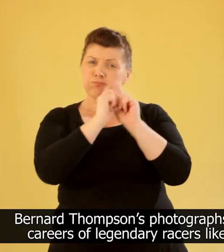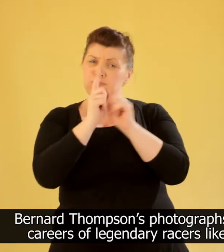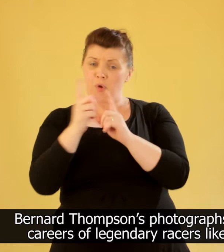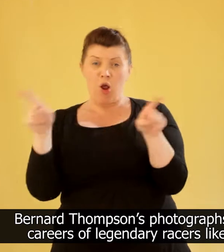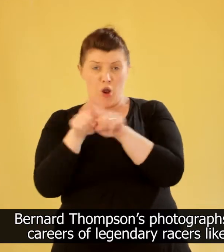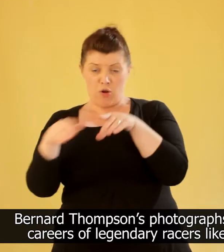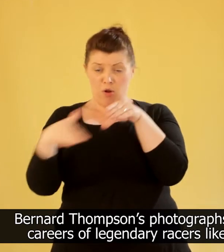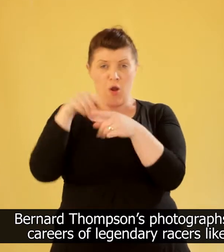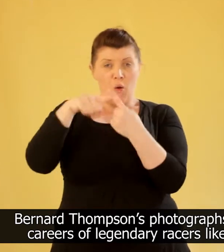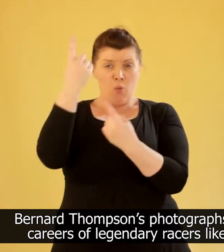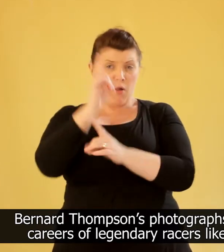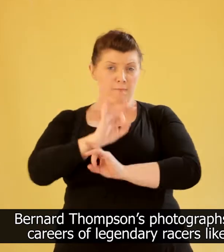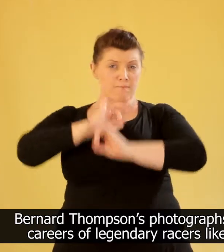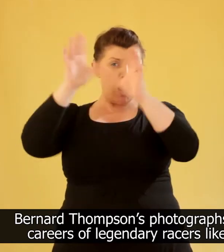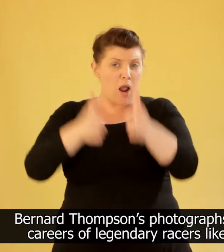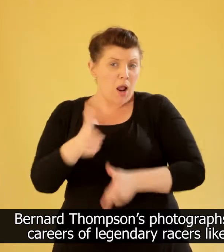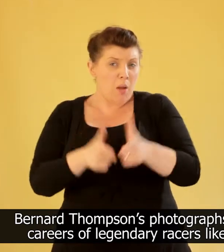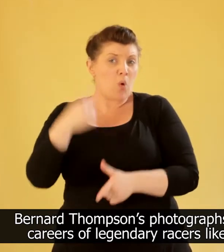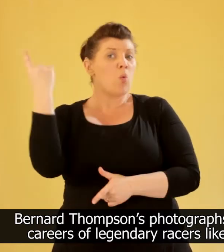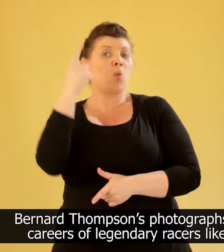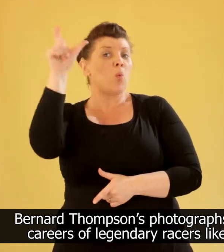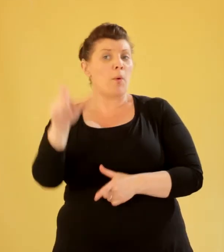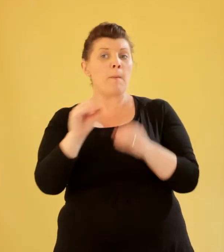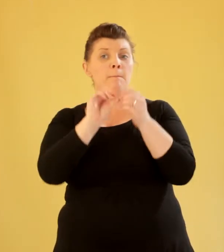legendary racers like Beryl Burton.